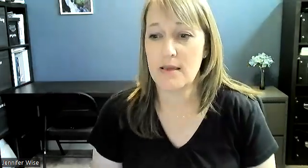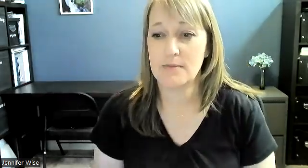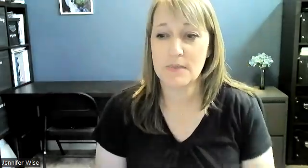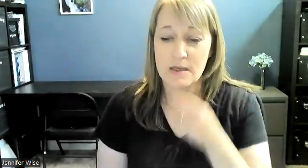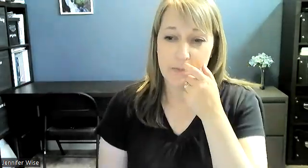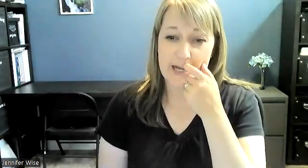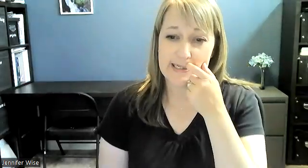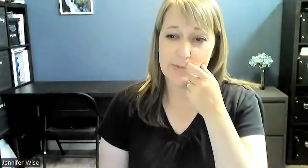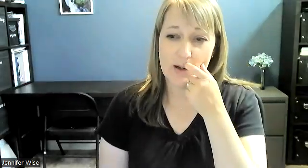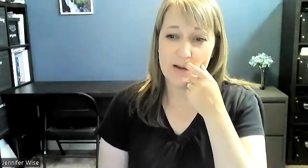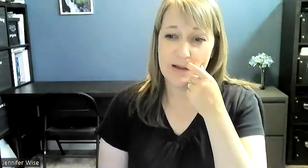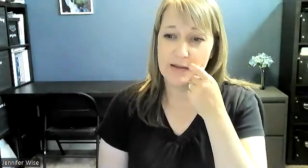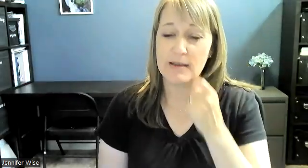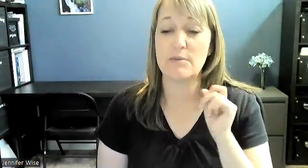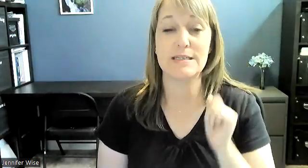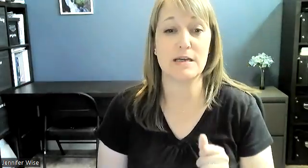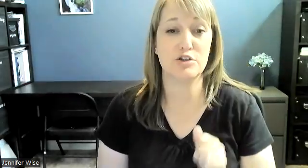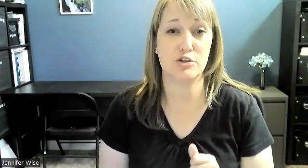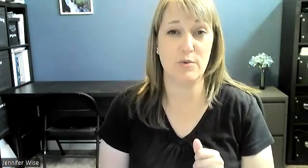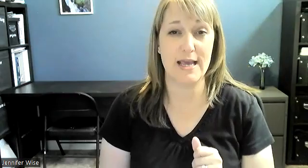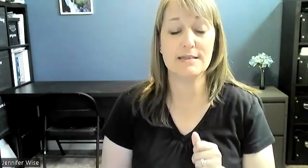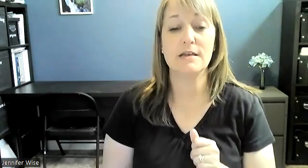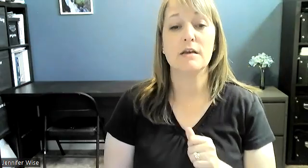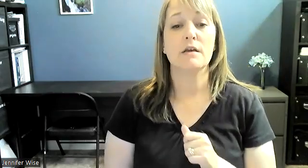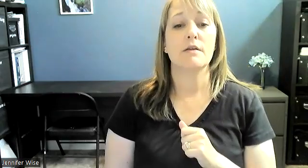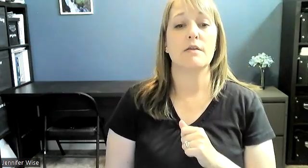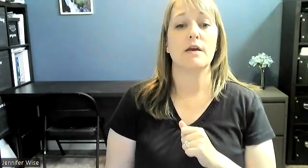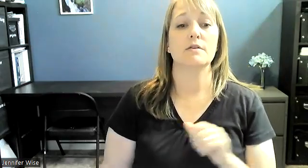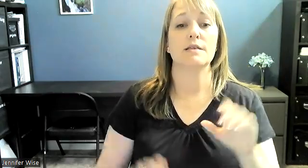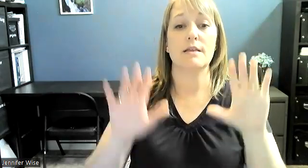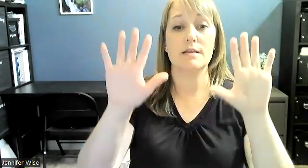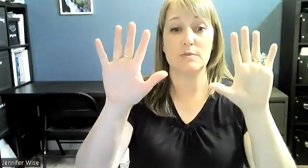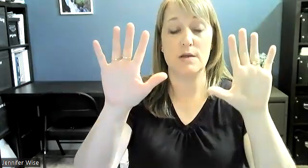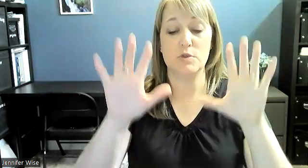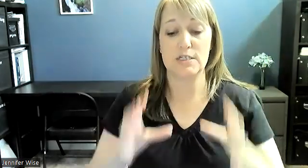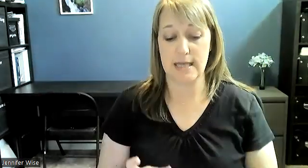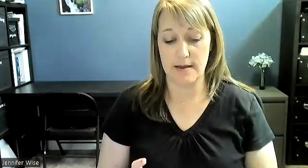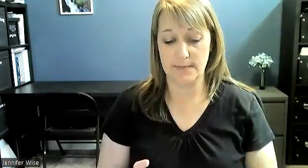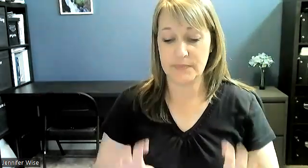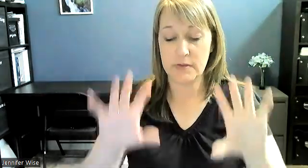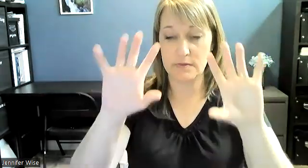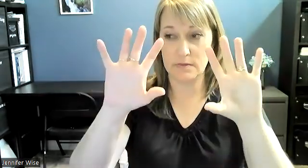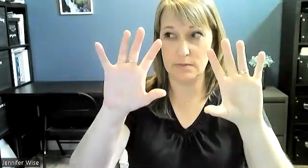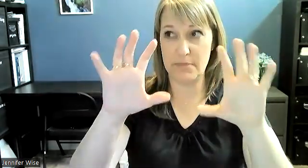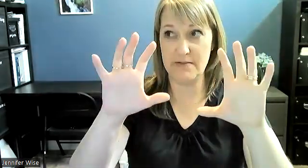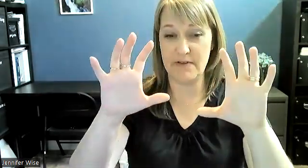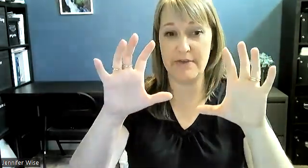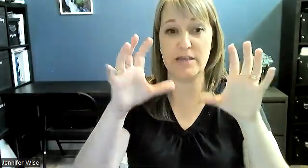sunbathing. Basketball can be signed 2 ways. There's this one, which is a bent 5 hand